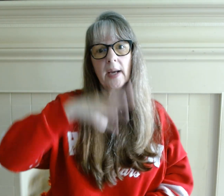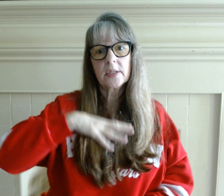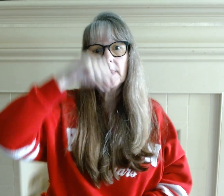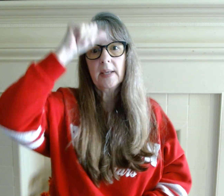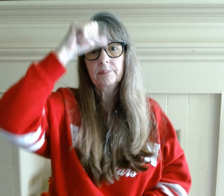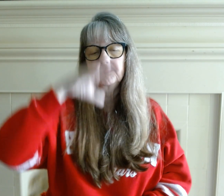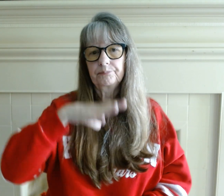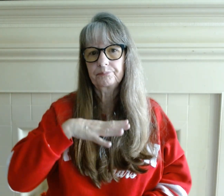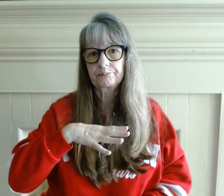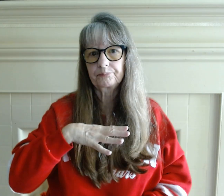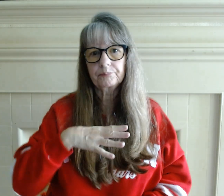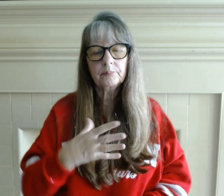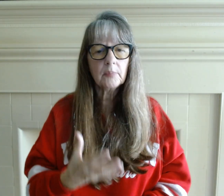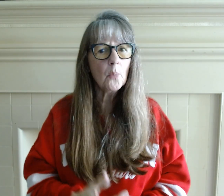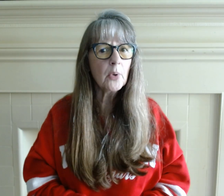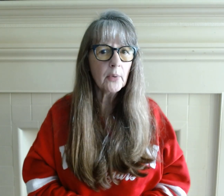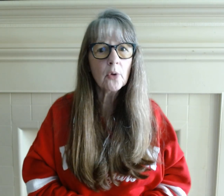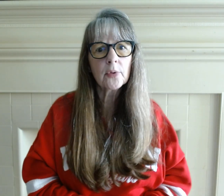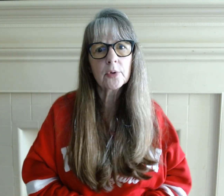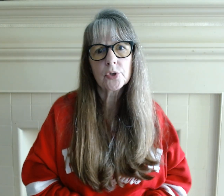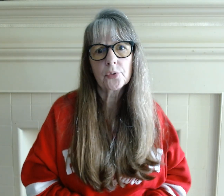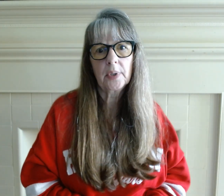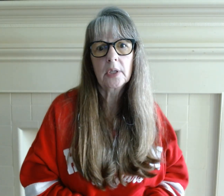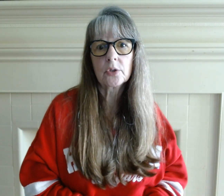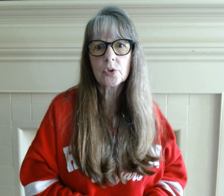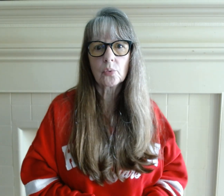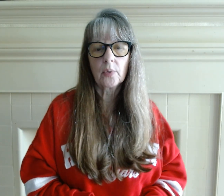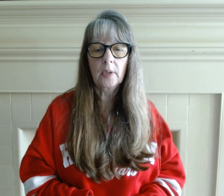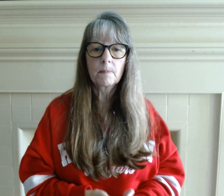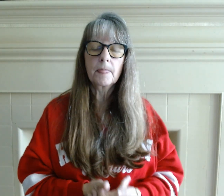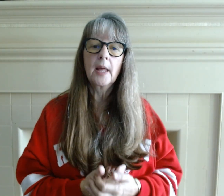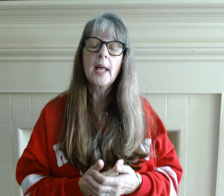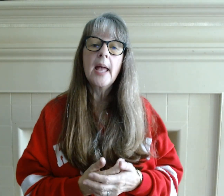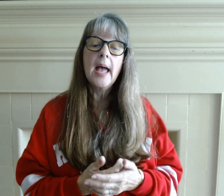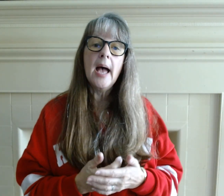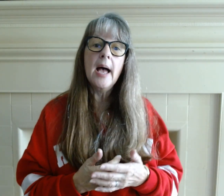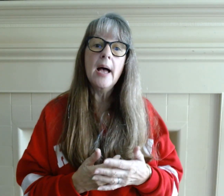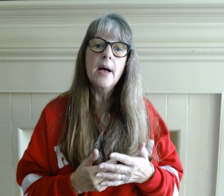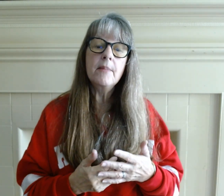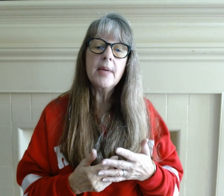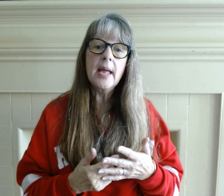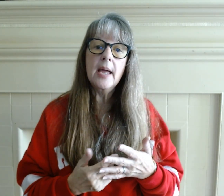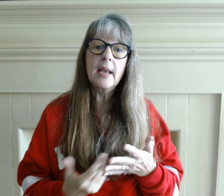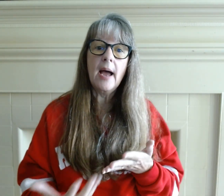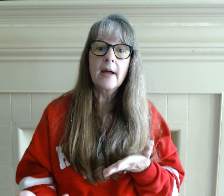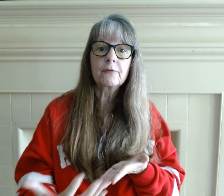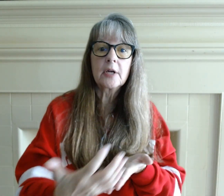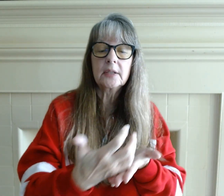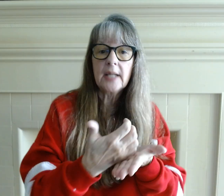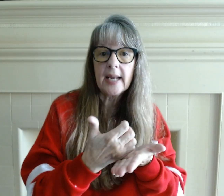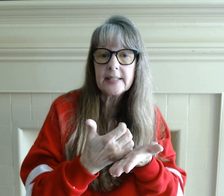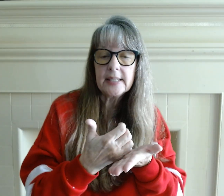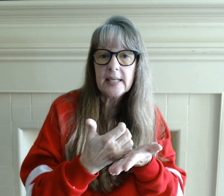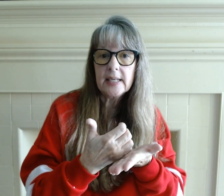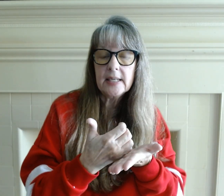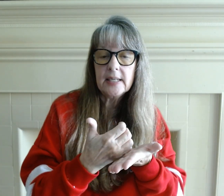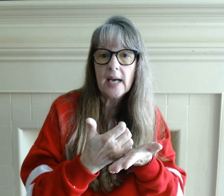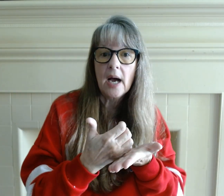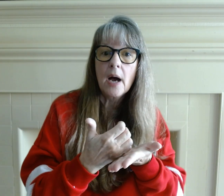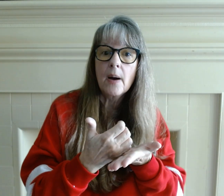men. We already know that there's 3 in the story. And I've collected,